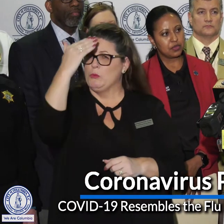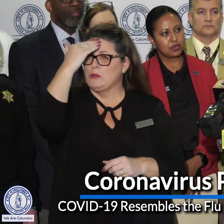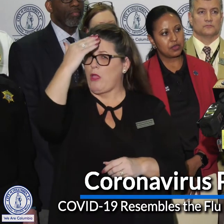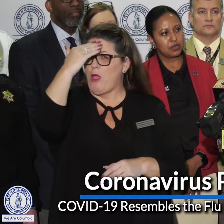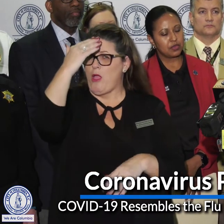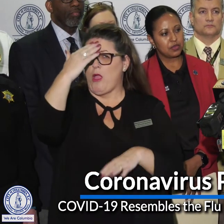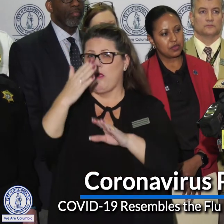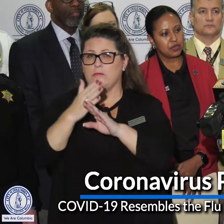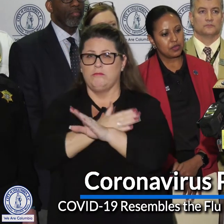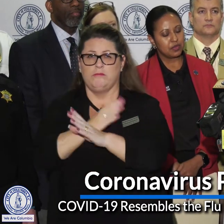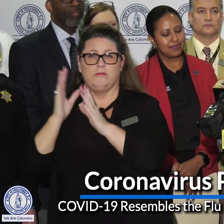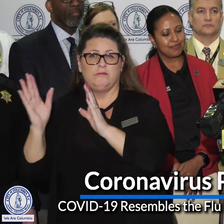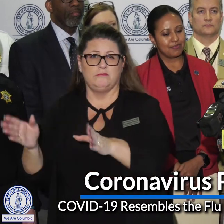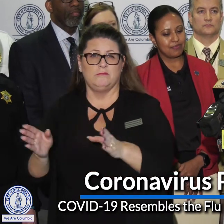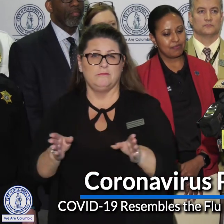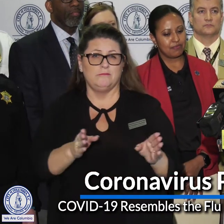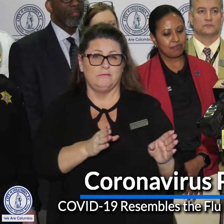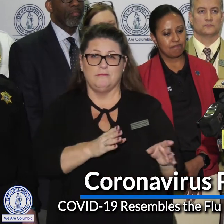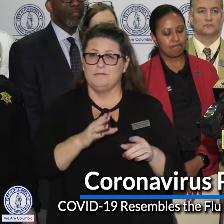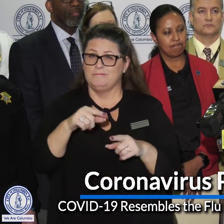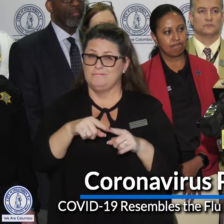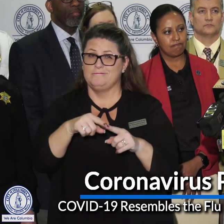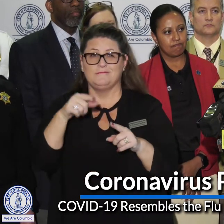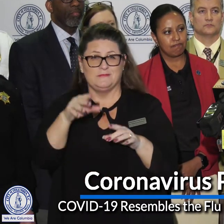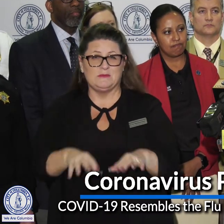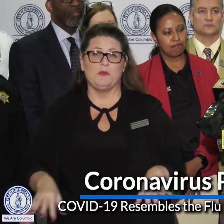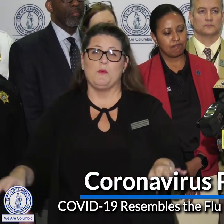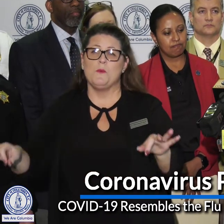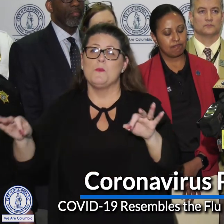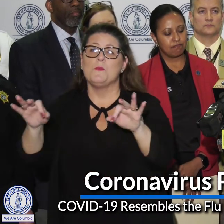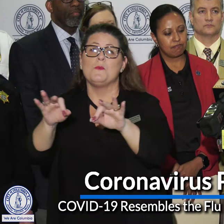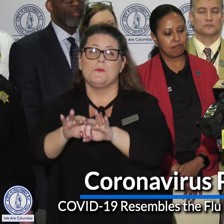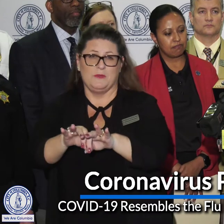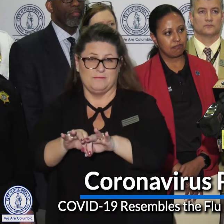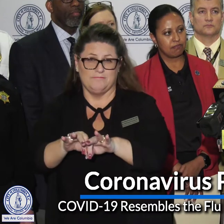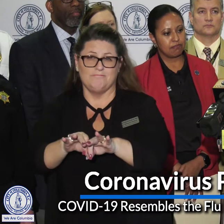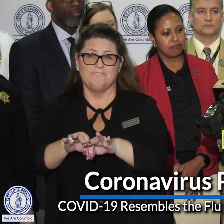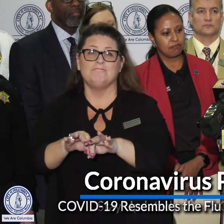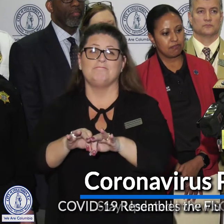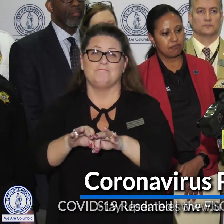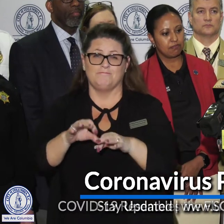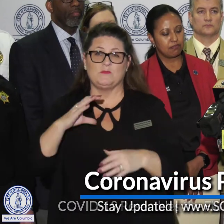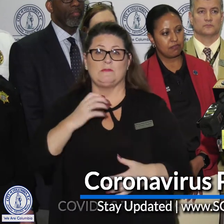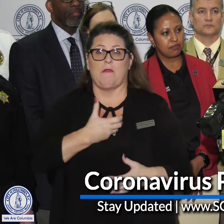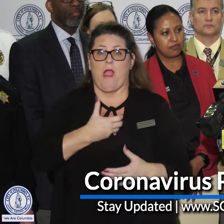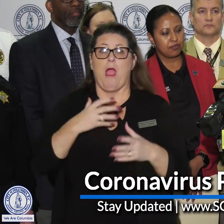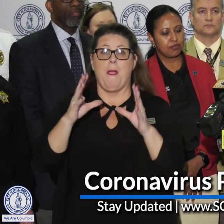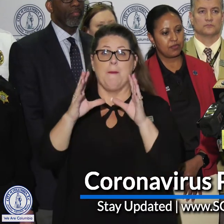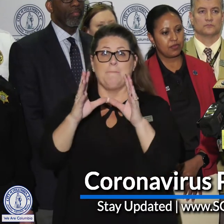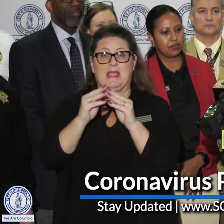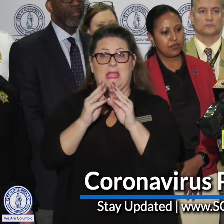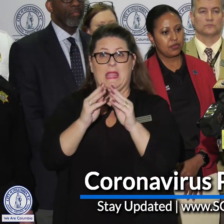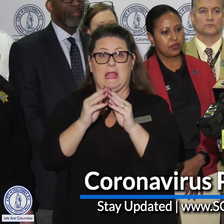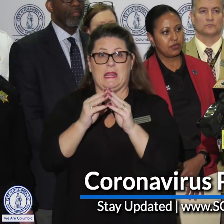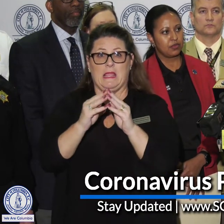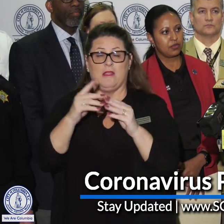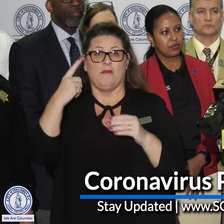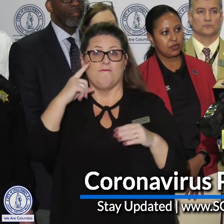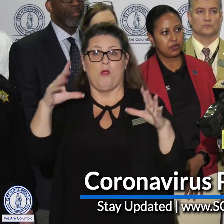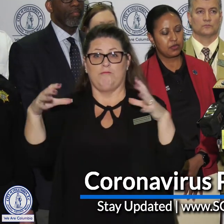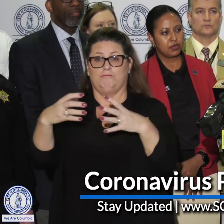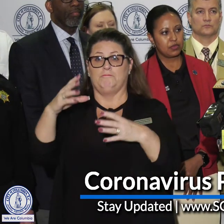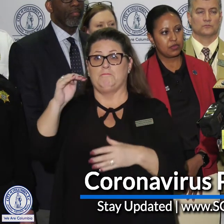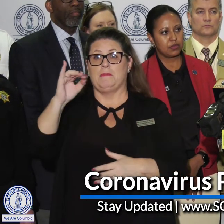preparation is the key. And what this meeting is about is preparation for our Midlands region, and I'm excited about that.